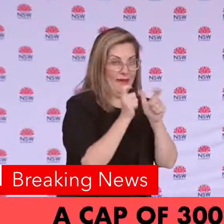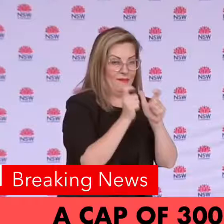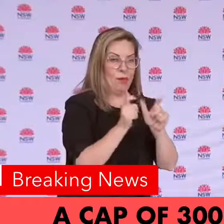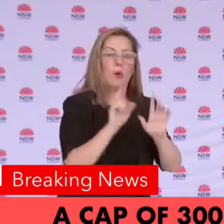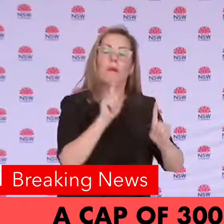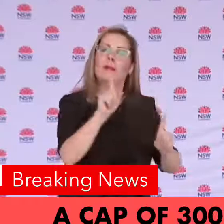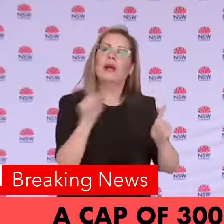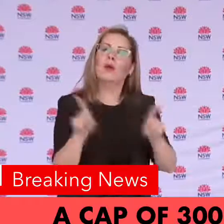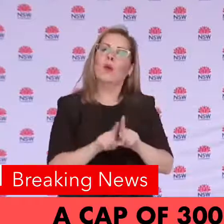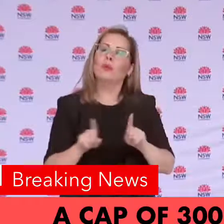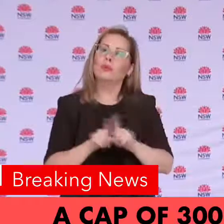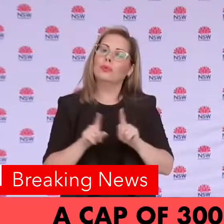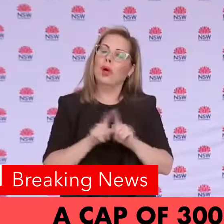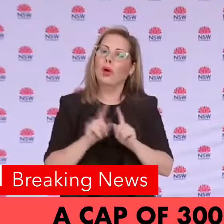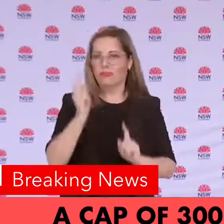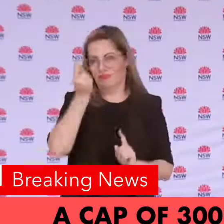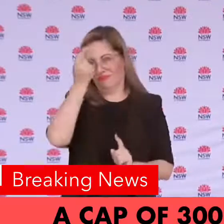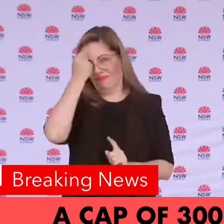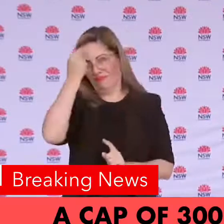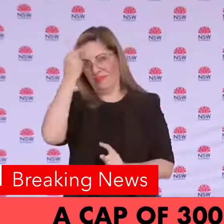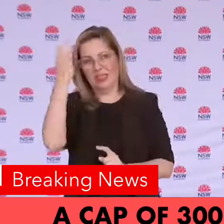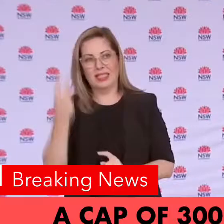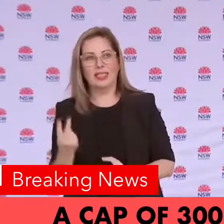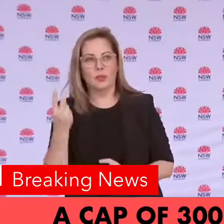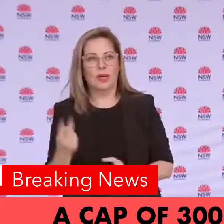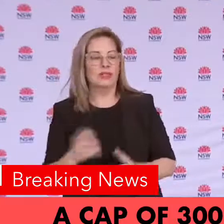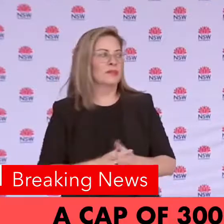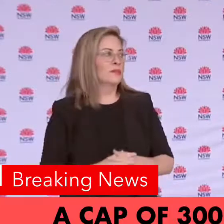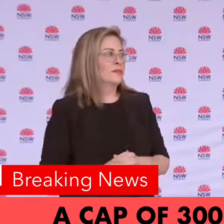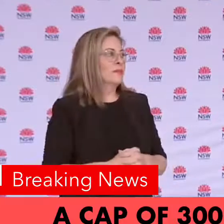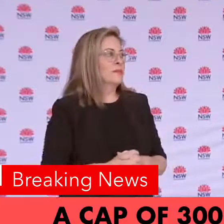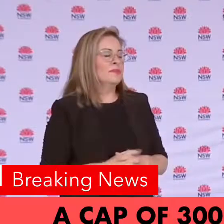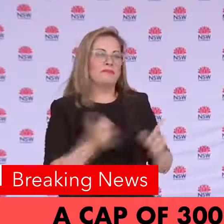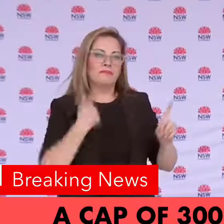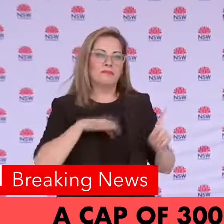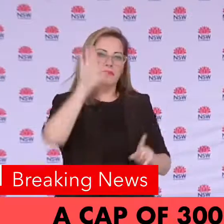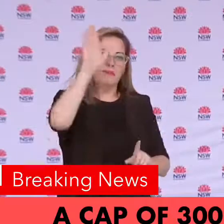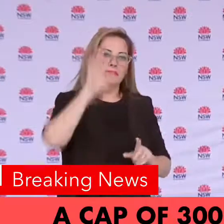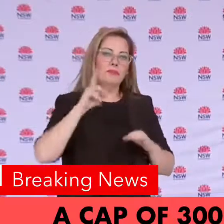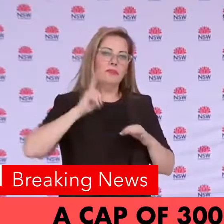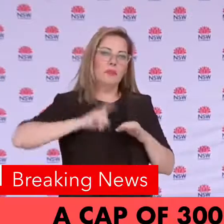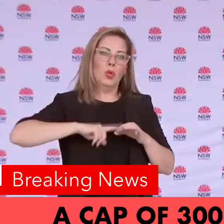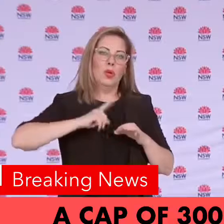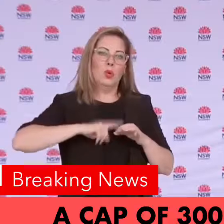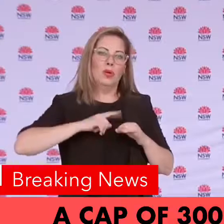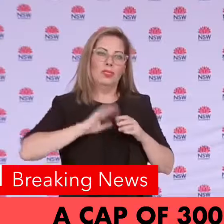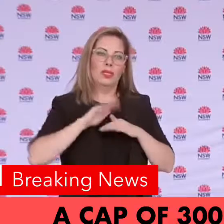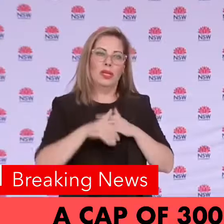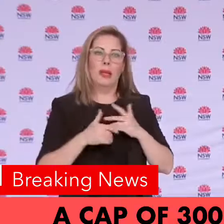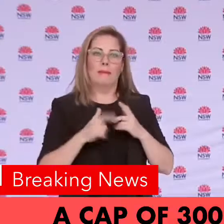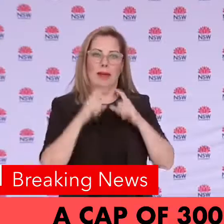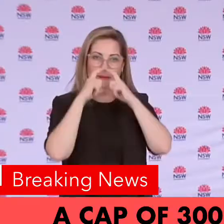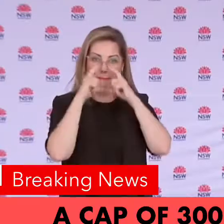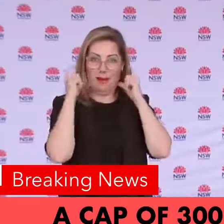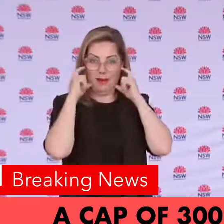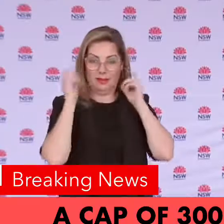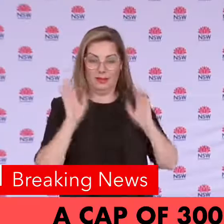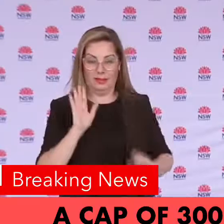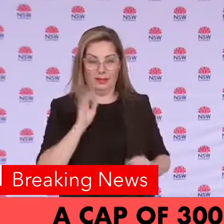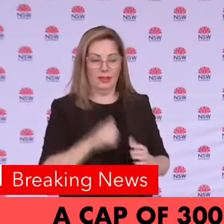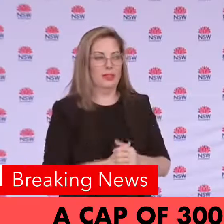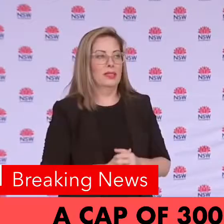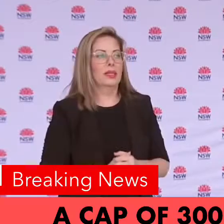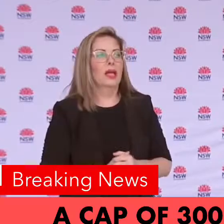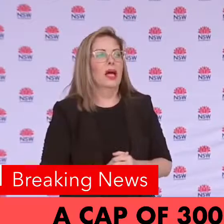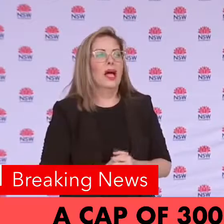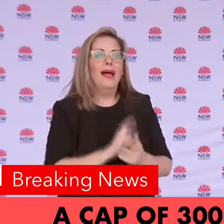that we consider everything in a holistic way. Thank you, everybody. Can I just ask you about the advice? The advice